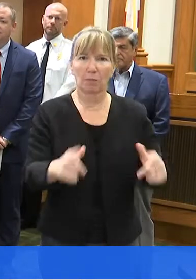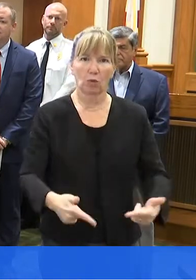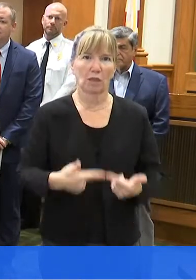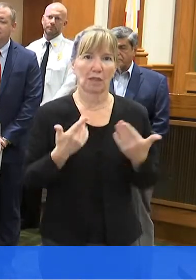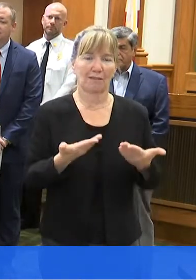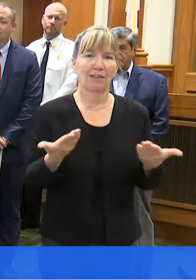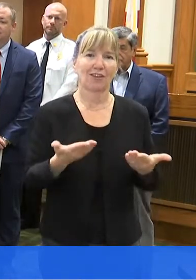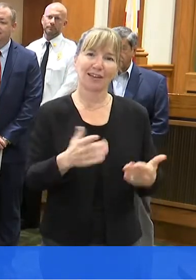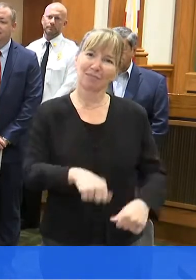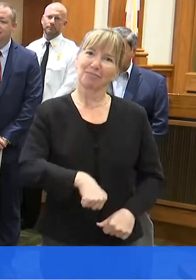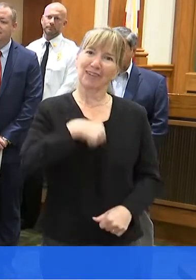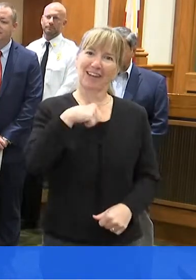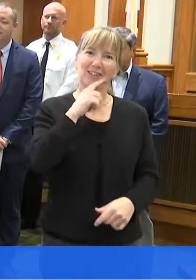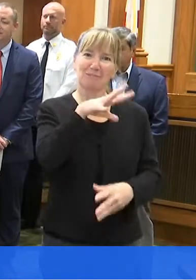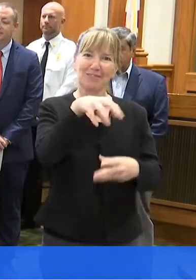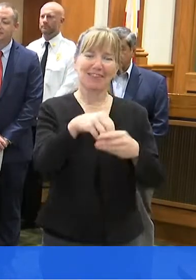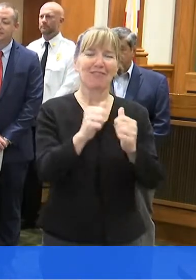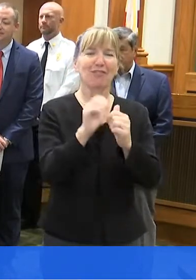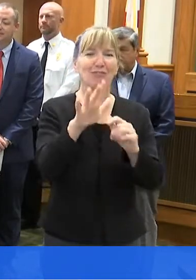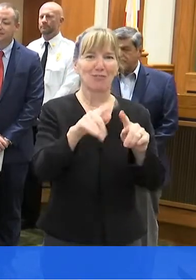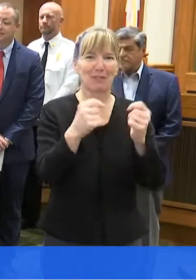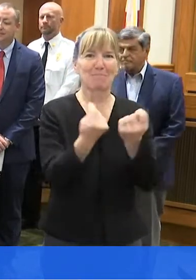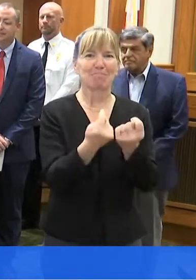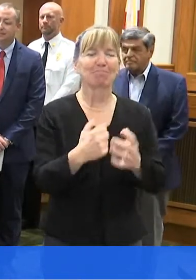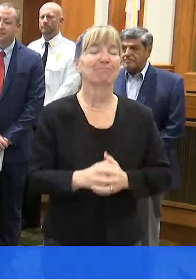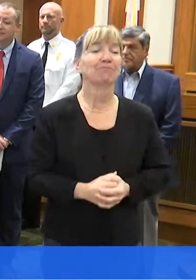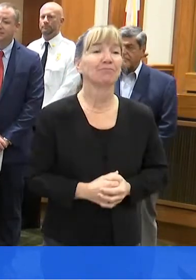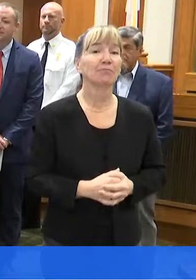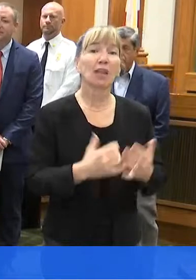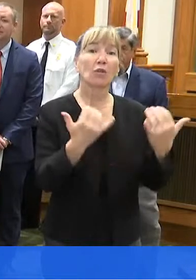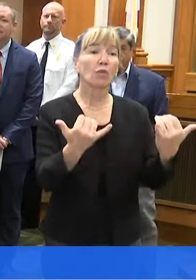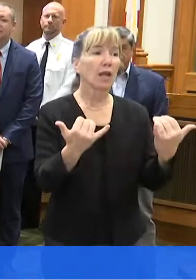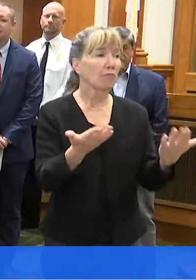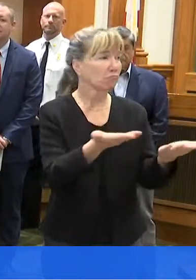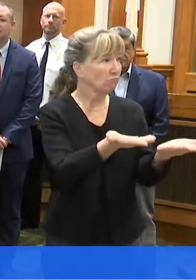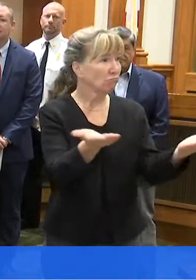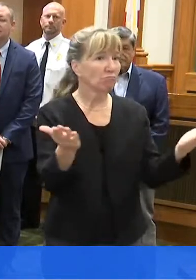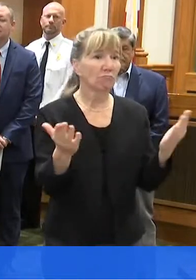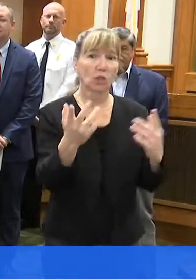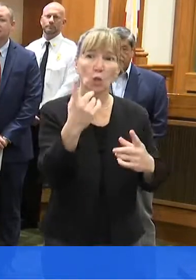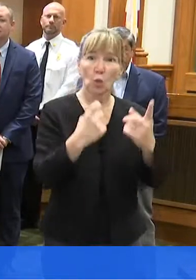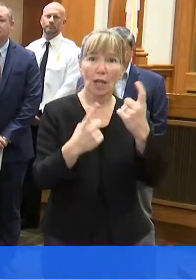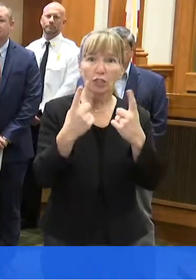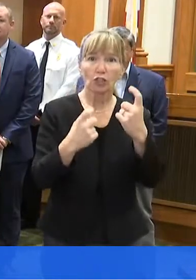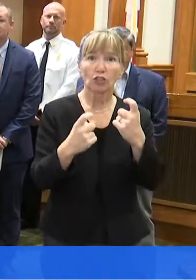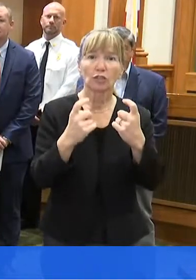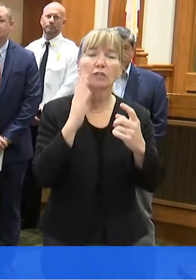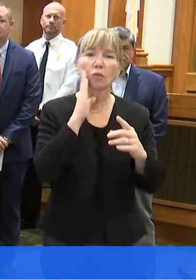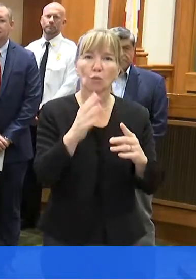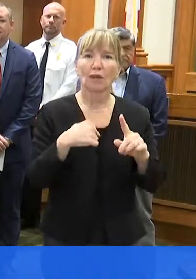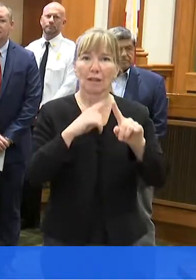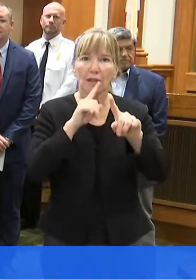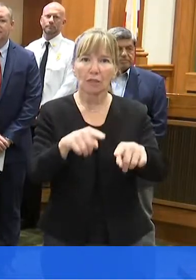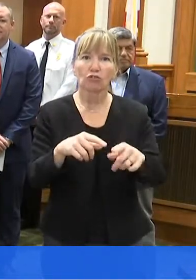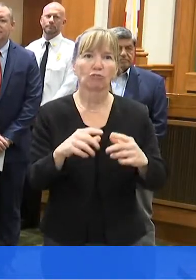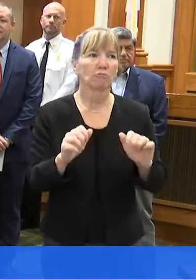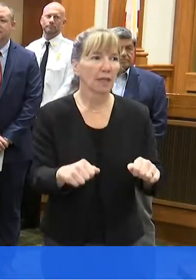of the team. Thank you. Thank you, Sheriff. At this time, we'll take any questions, and we'll have the appropriate staff answer your questions.